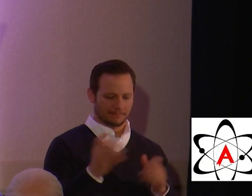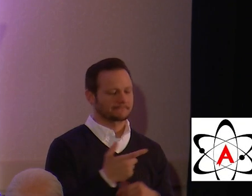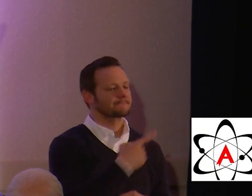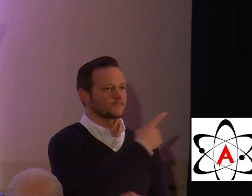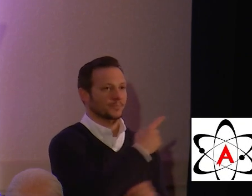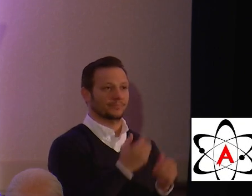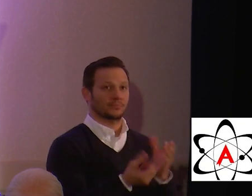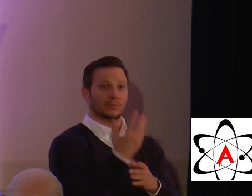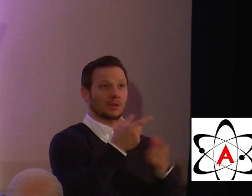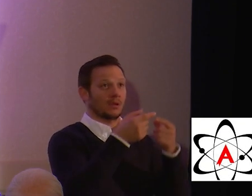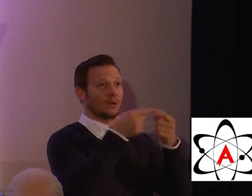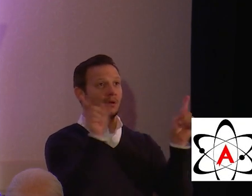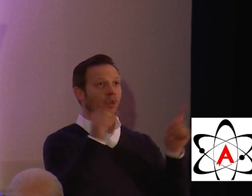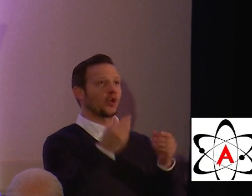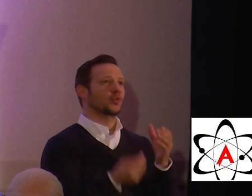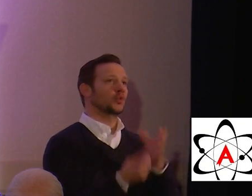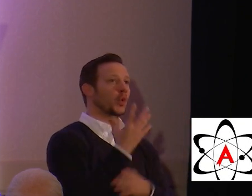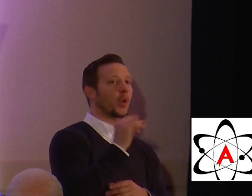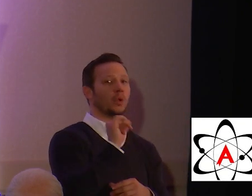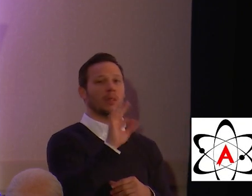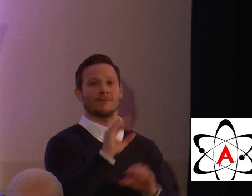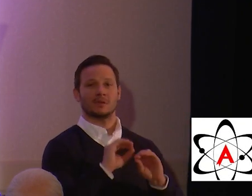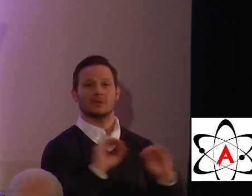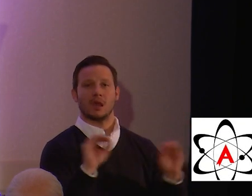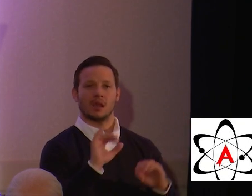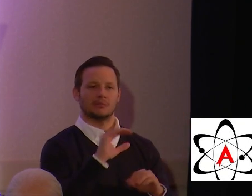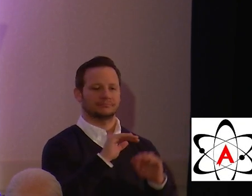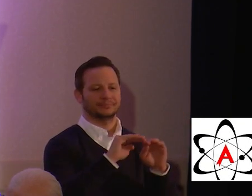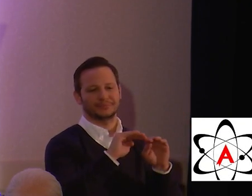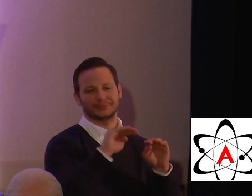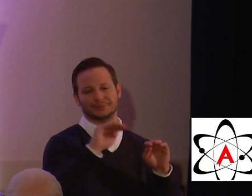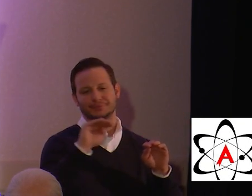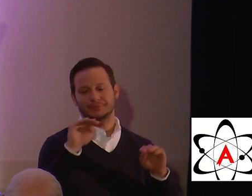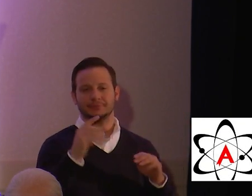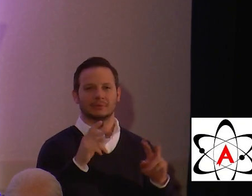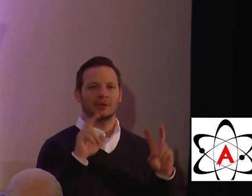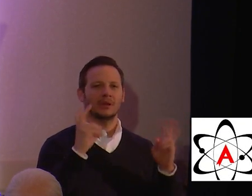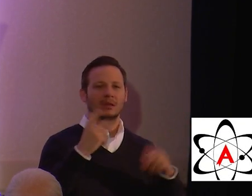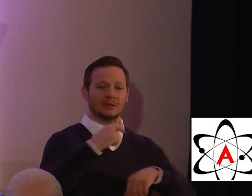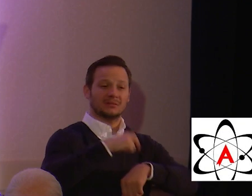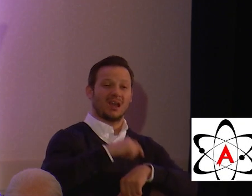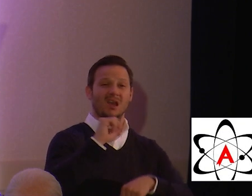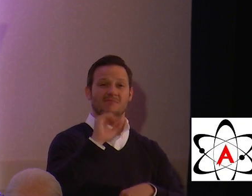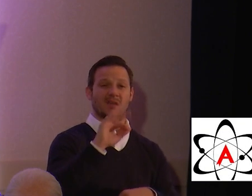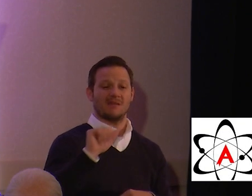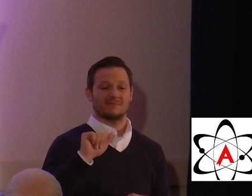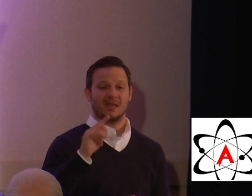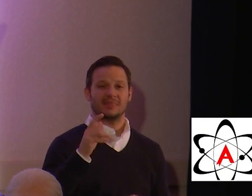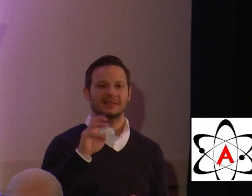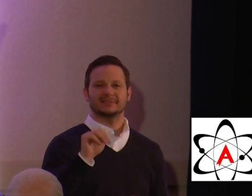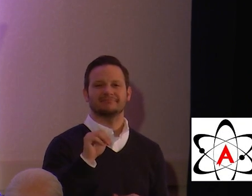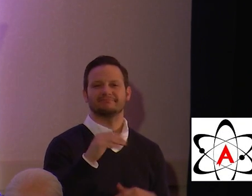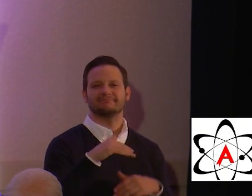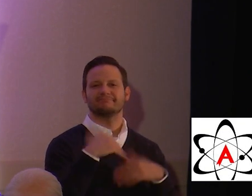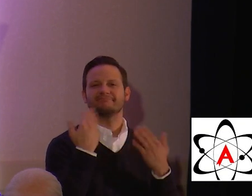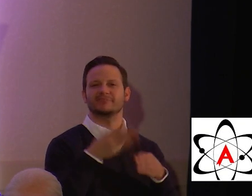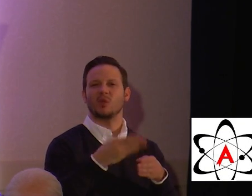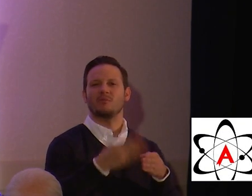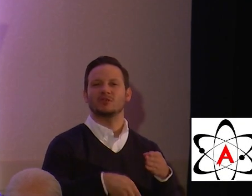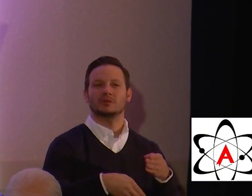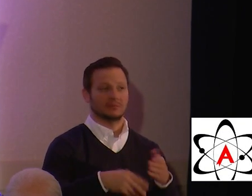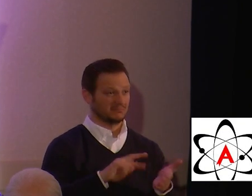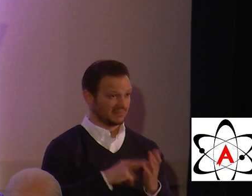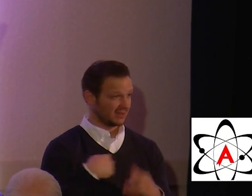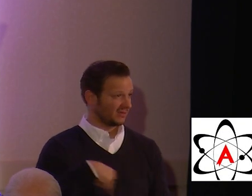The growth of nuns is leveling off. The age of atheism is over. So maybe we should just go